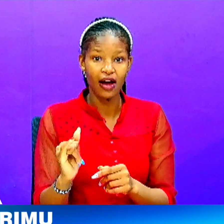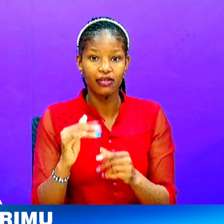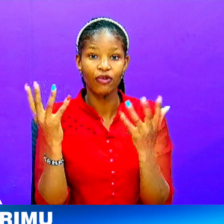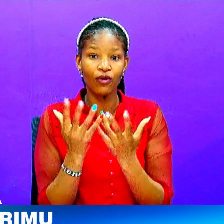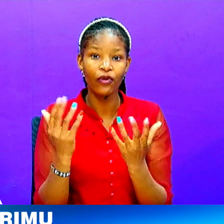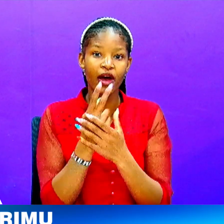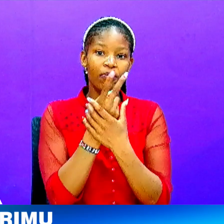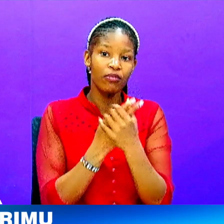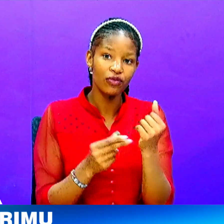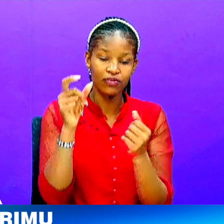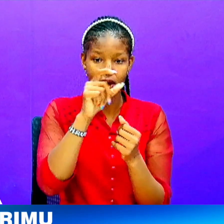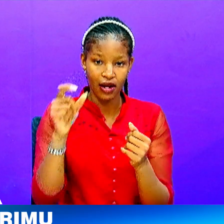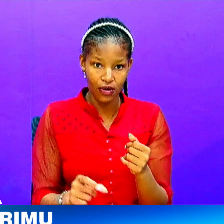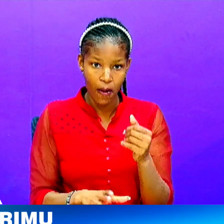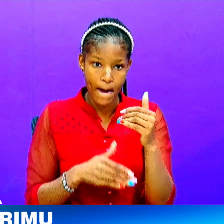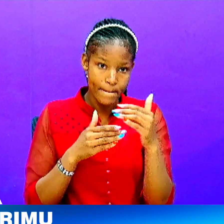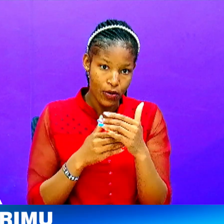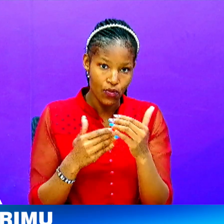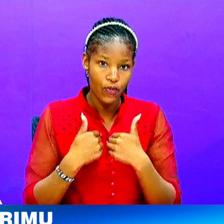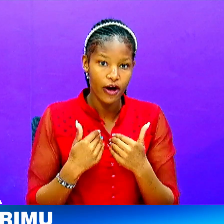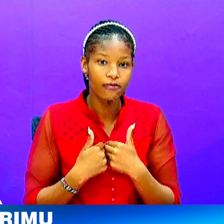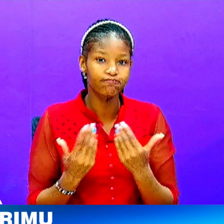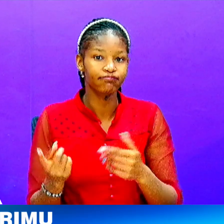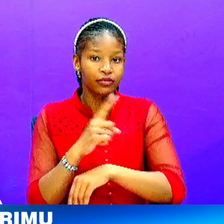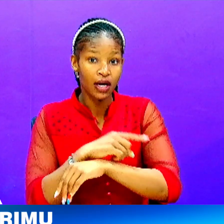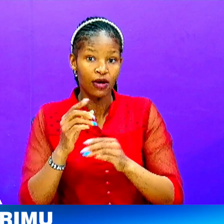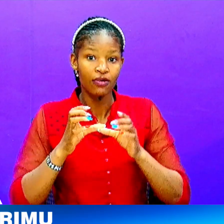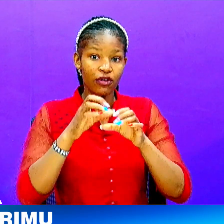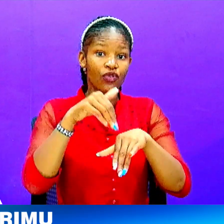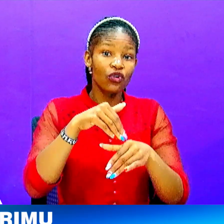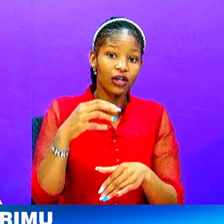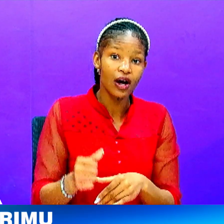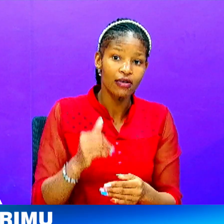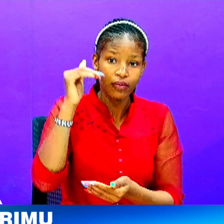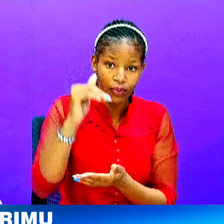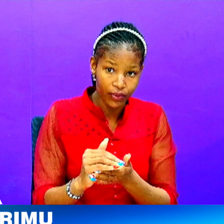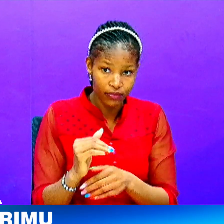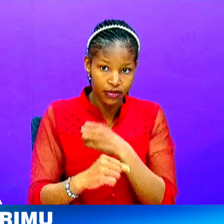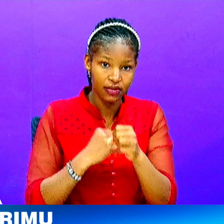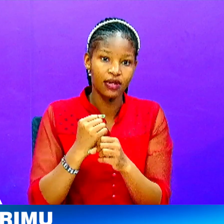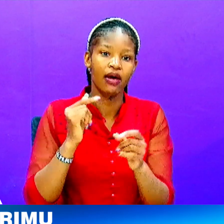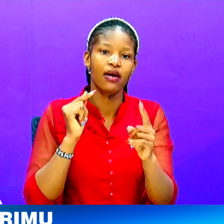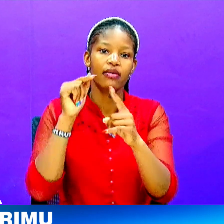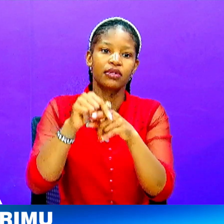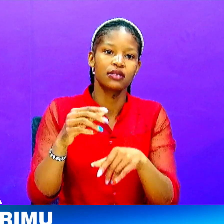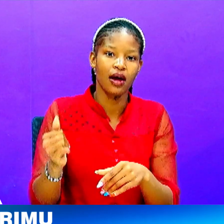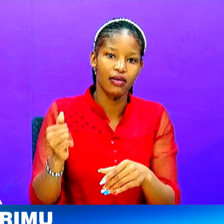Eastern DRC, where both regional blocs have deployed forces in recent years amid escalating